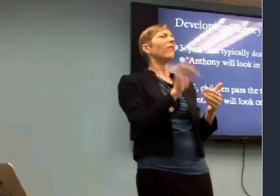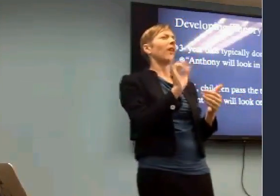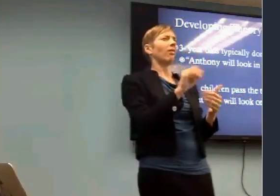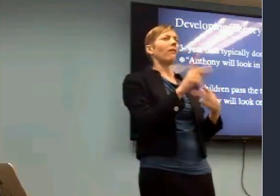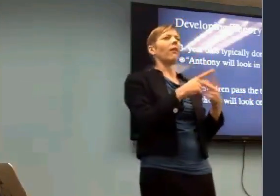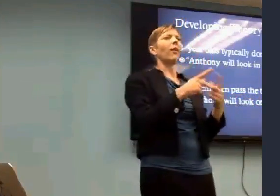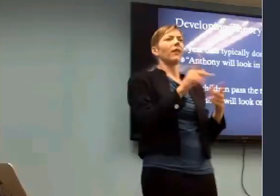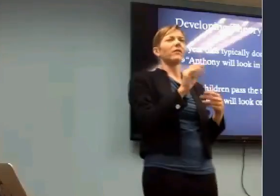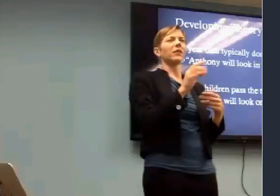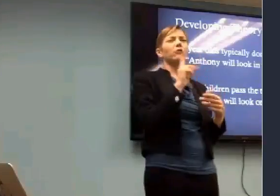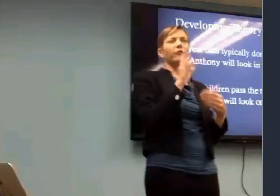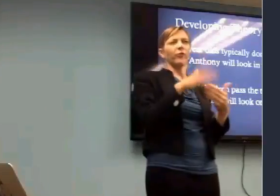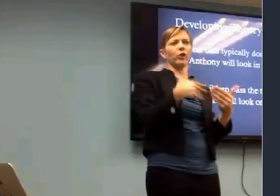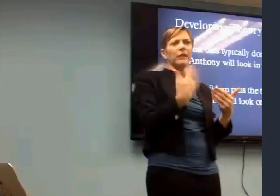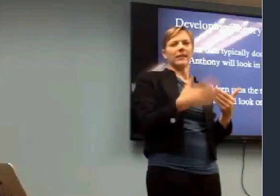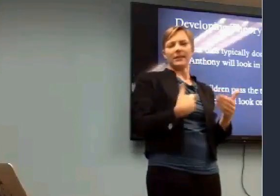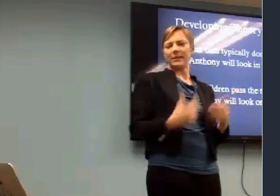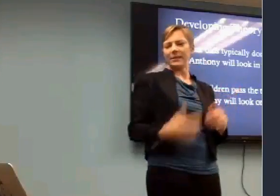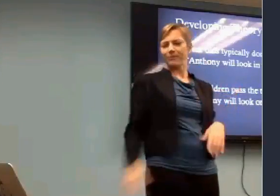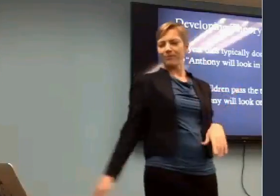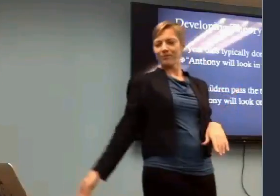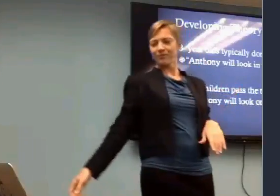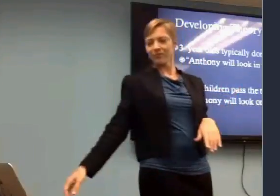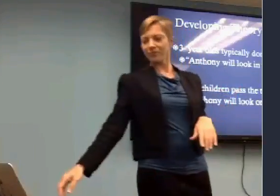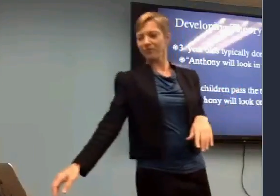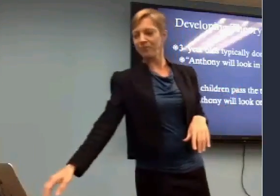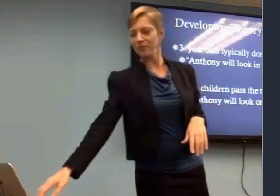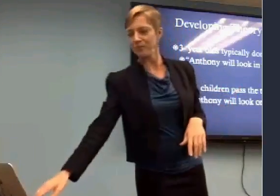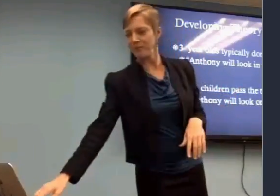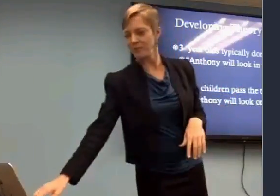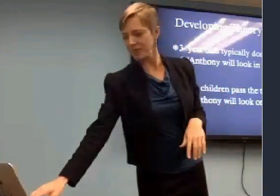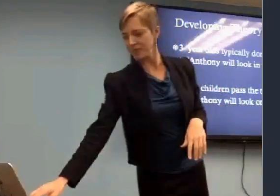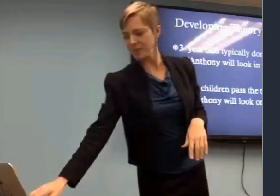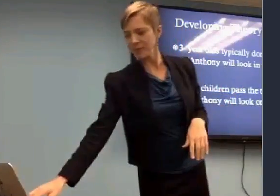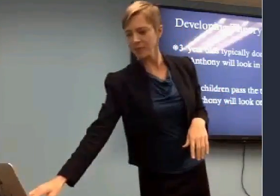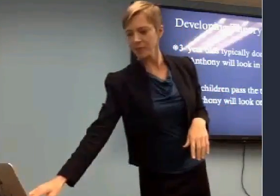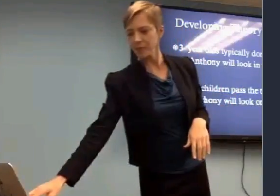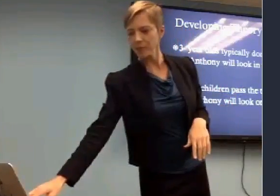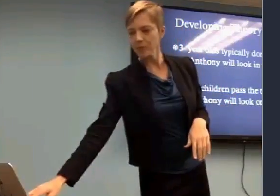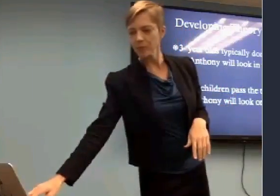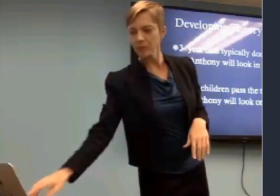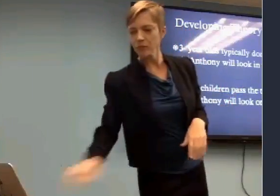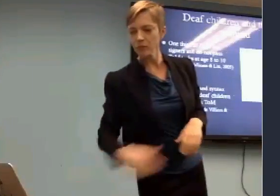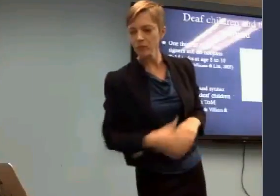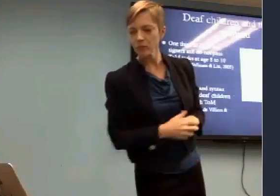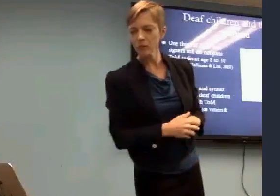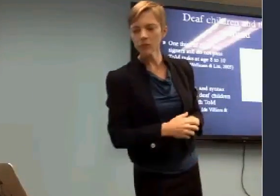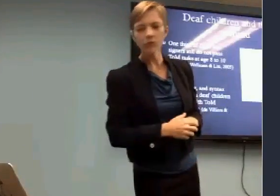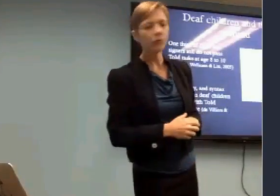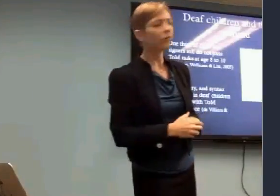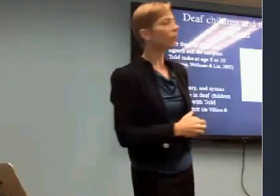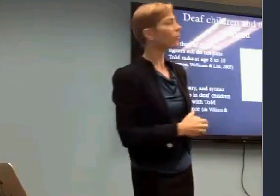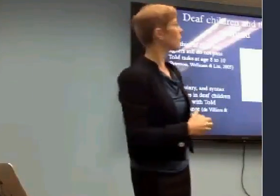at five, hearing children find this task very easy to pass.